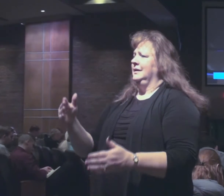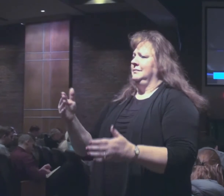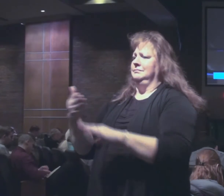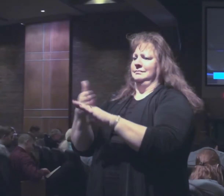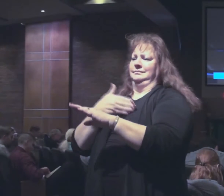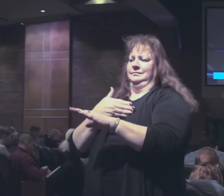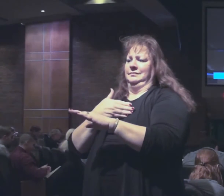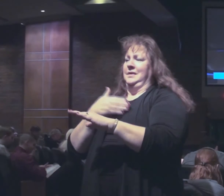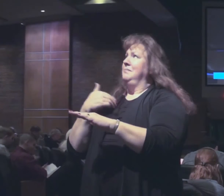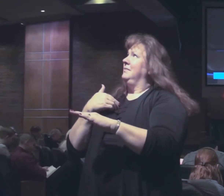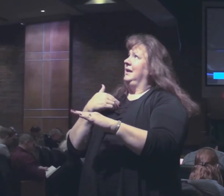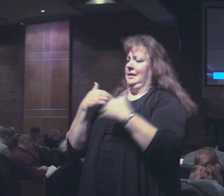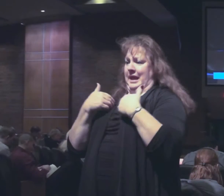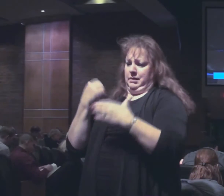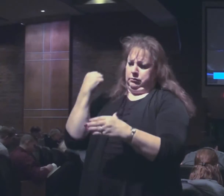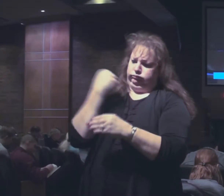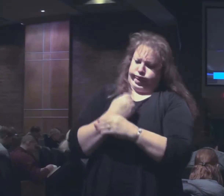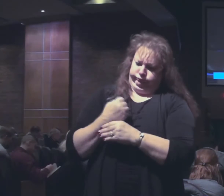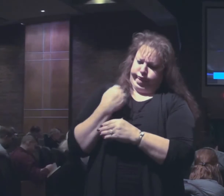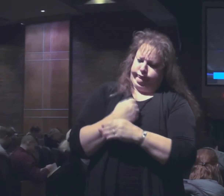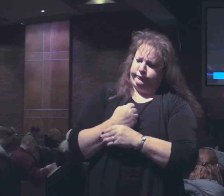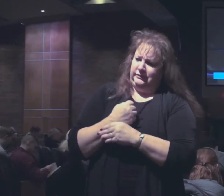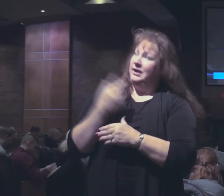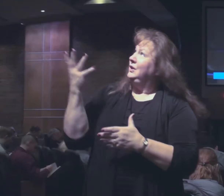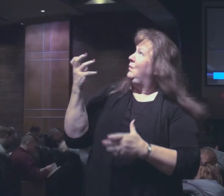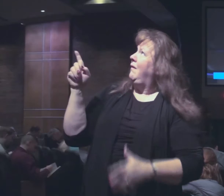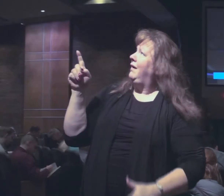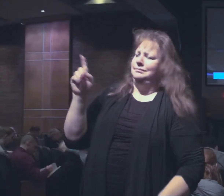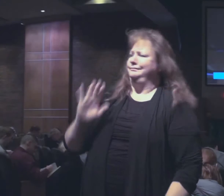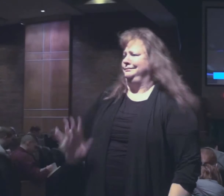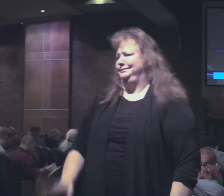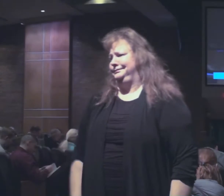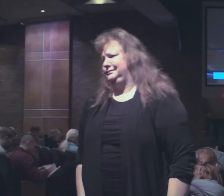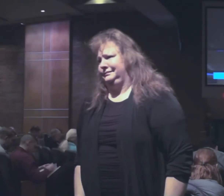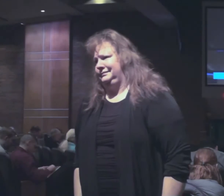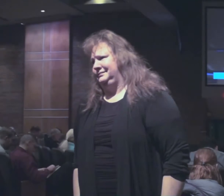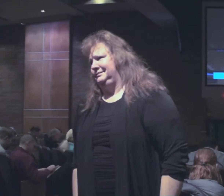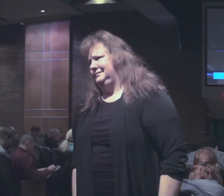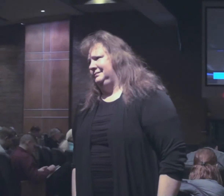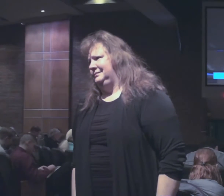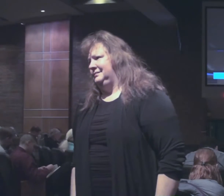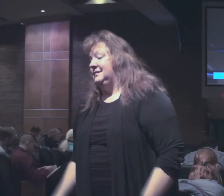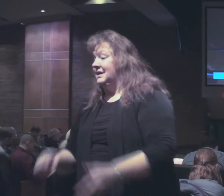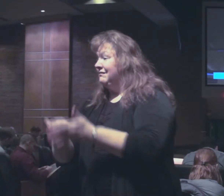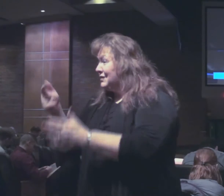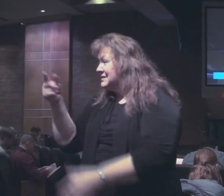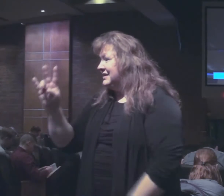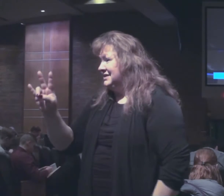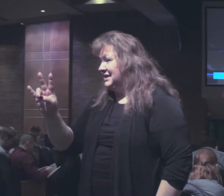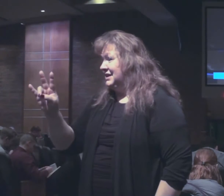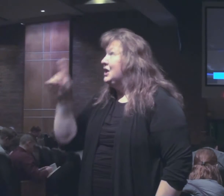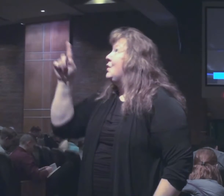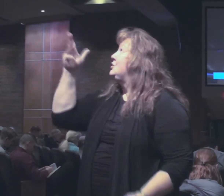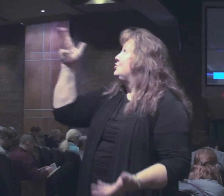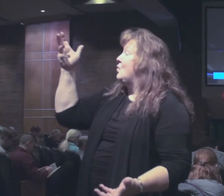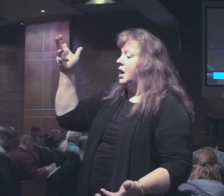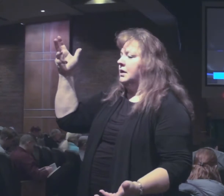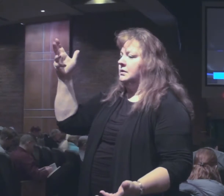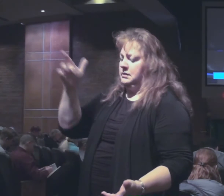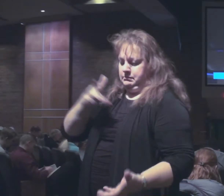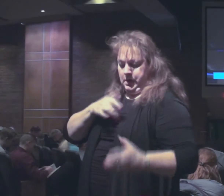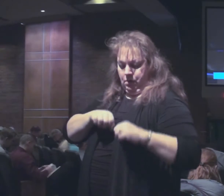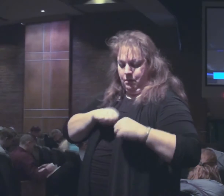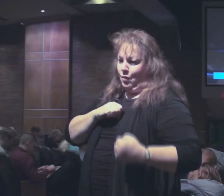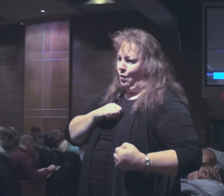physical sacrifices are not what God is looking for. Verse 17, the sacrifices of God are a